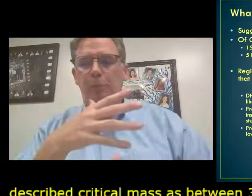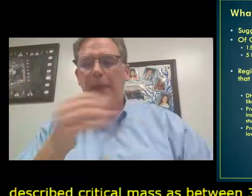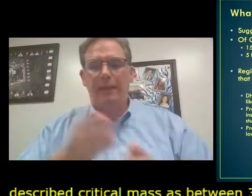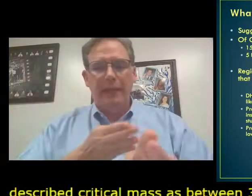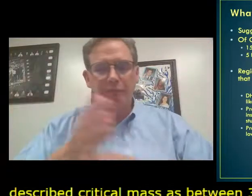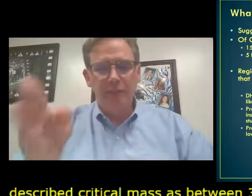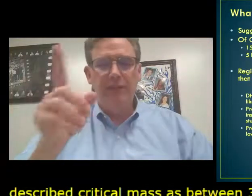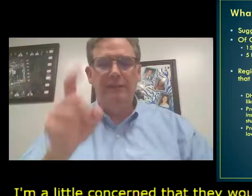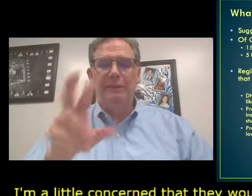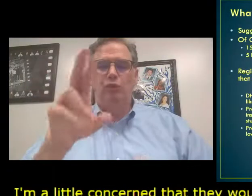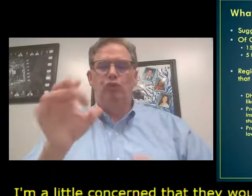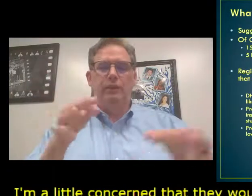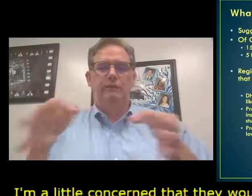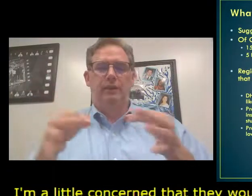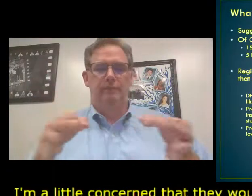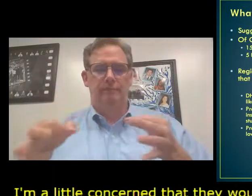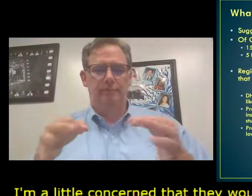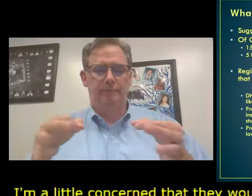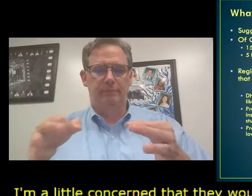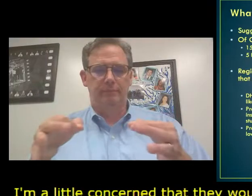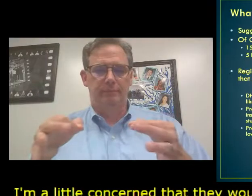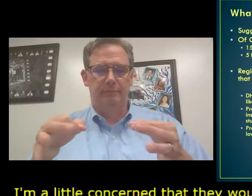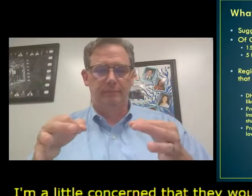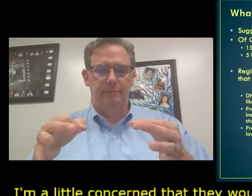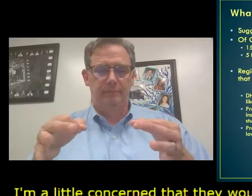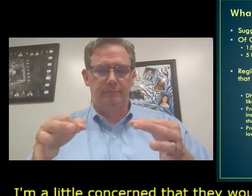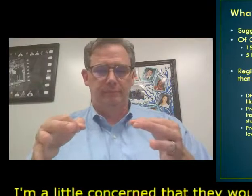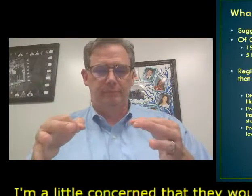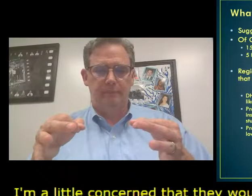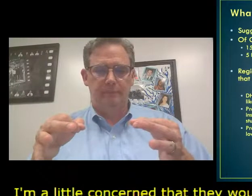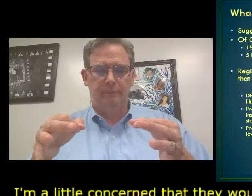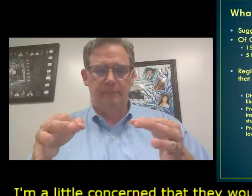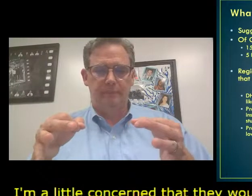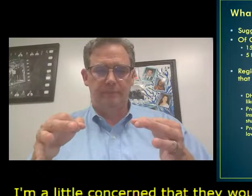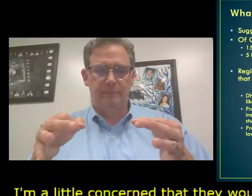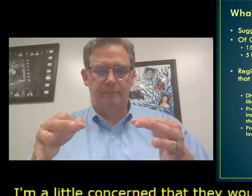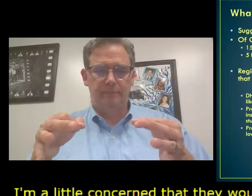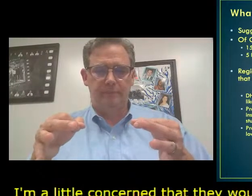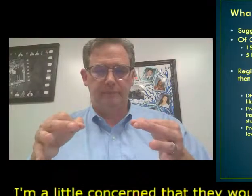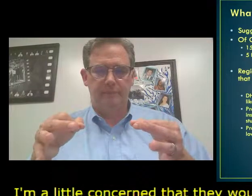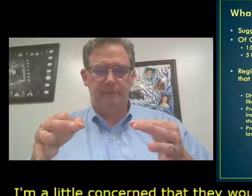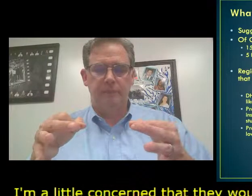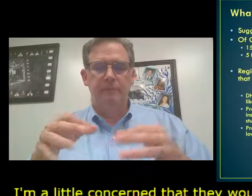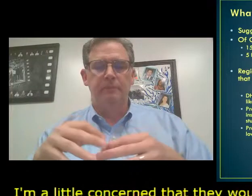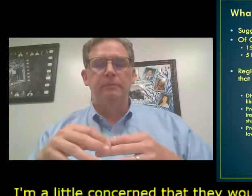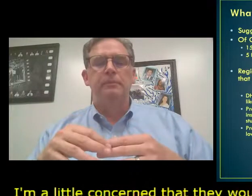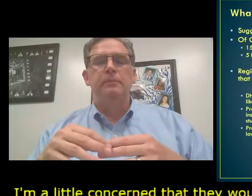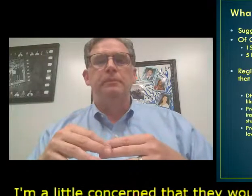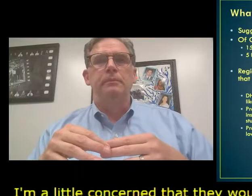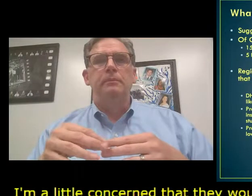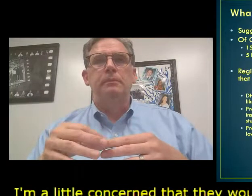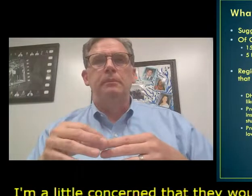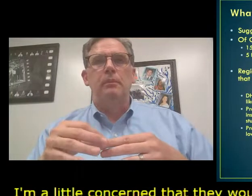minimum. I think that's something that we as a group and as a field need to